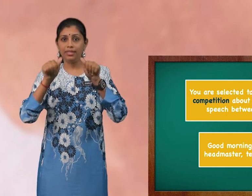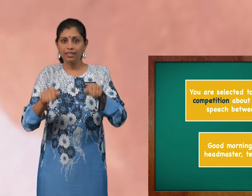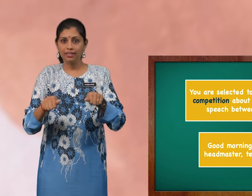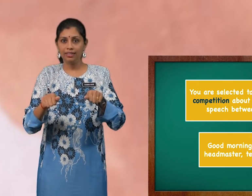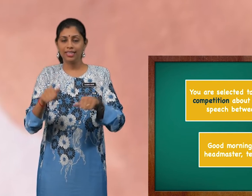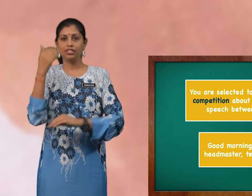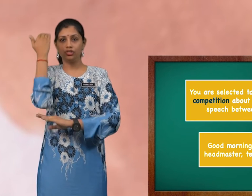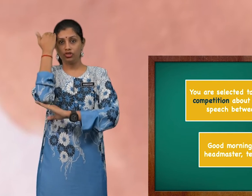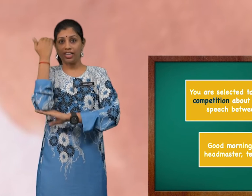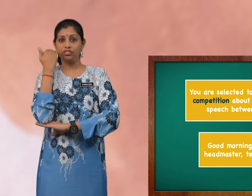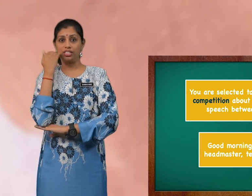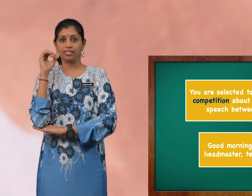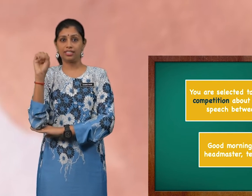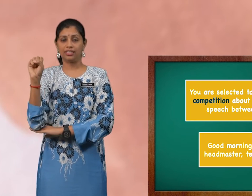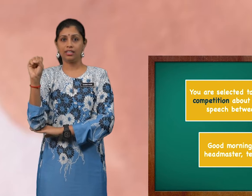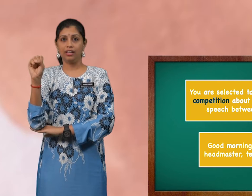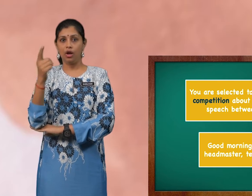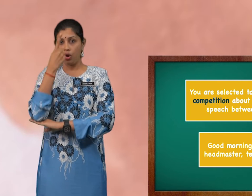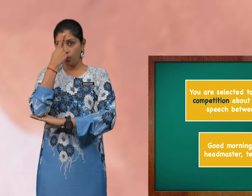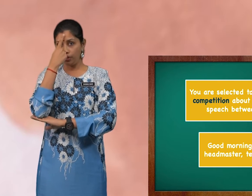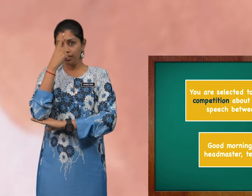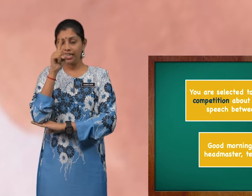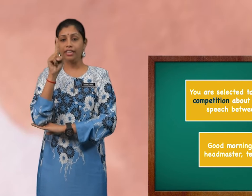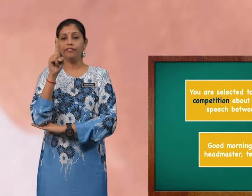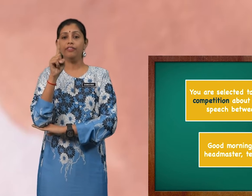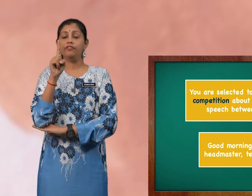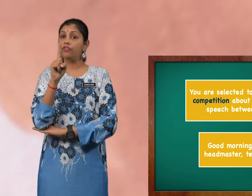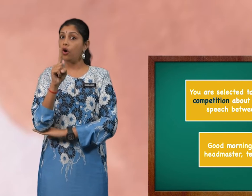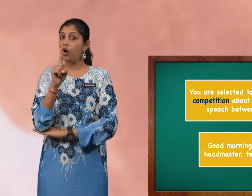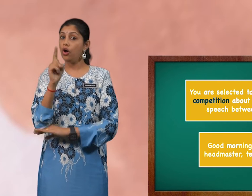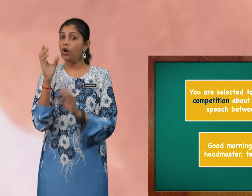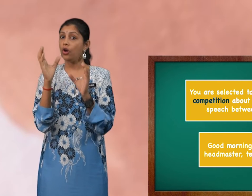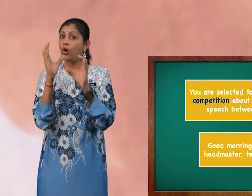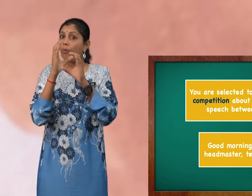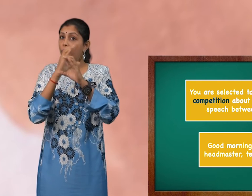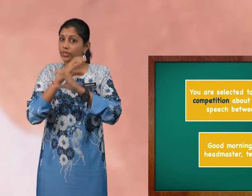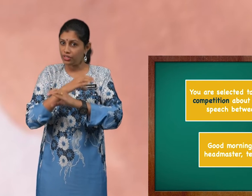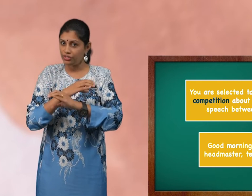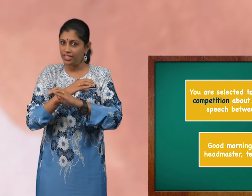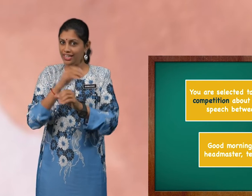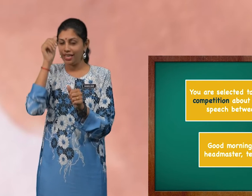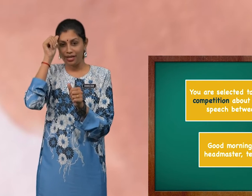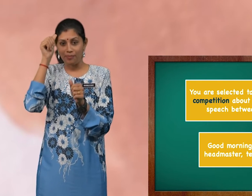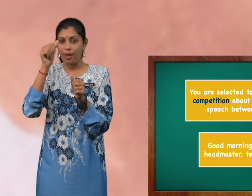honorable judges only for competition.